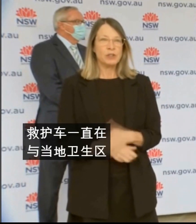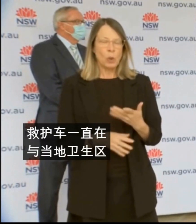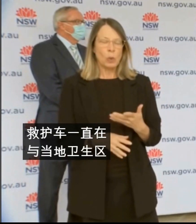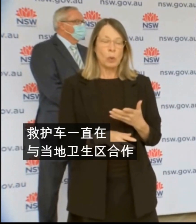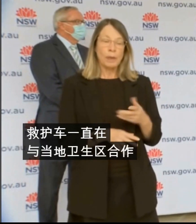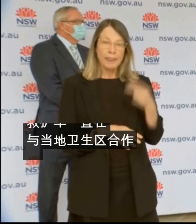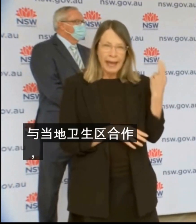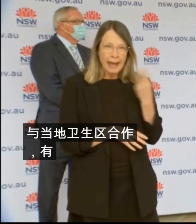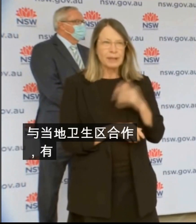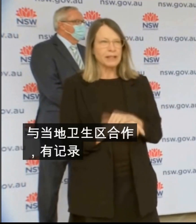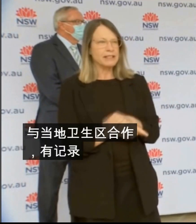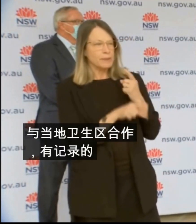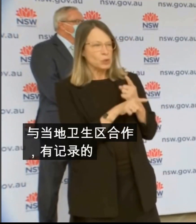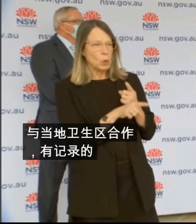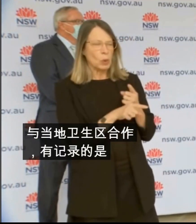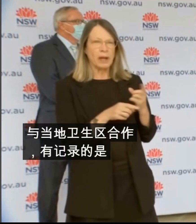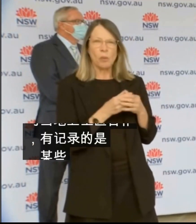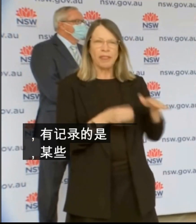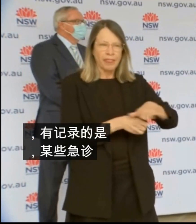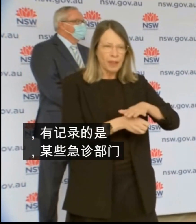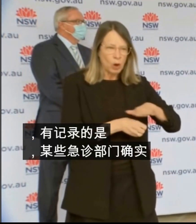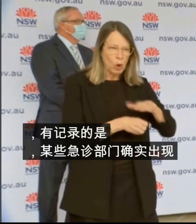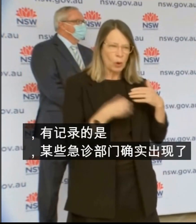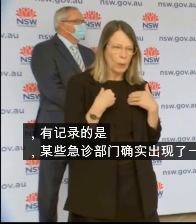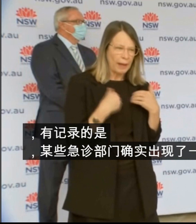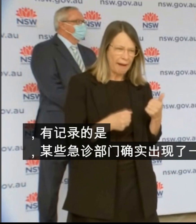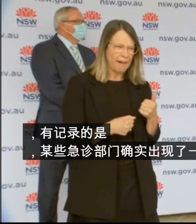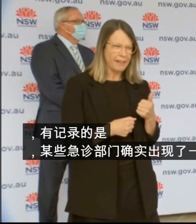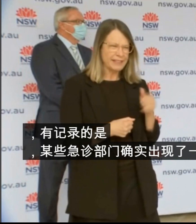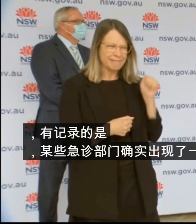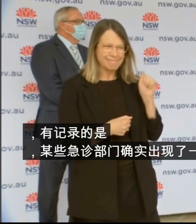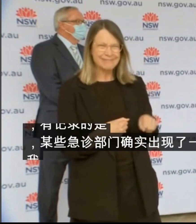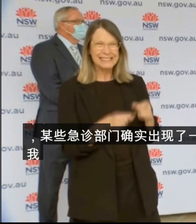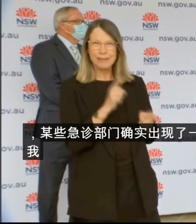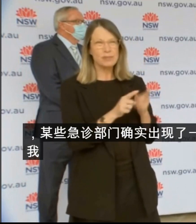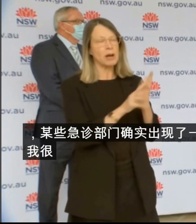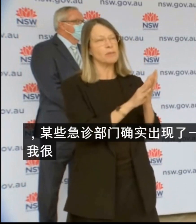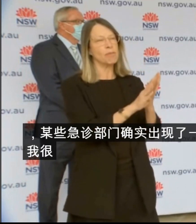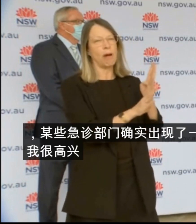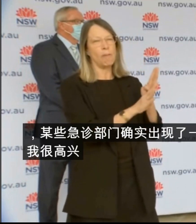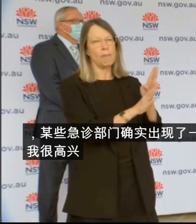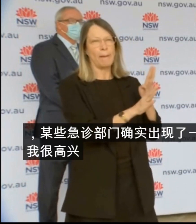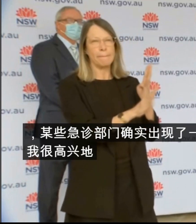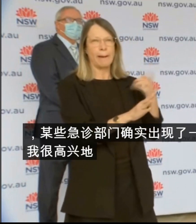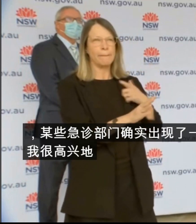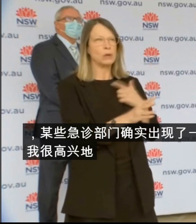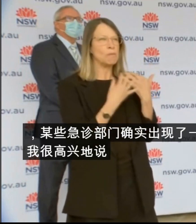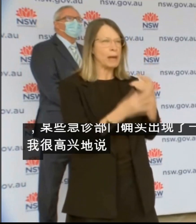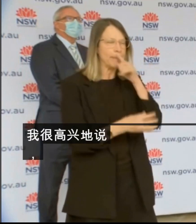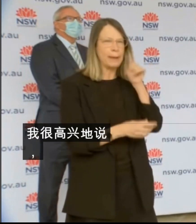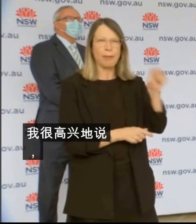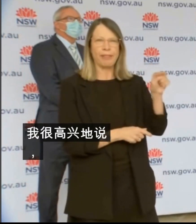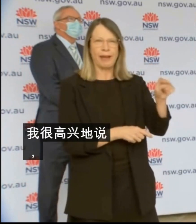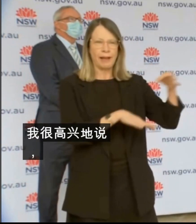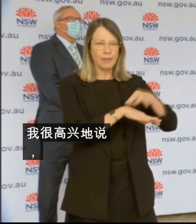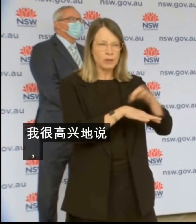health districts. It's a matter of record that there have been some really challenging delays at some emergency departments. I'm pleased to say